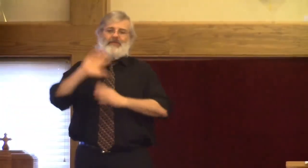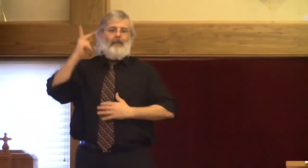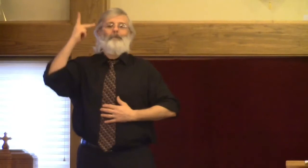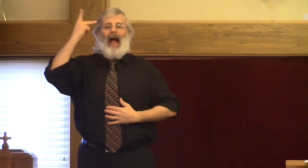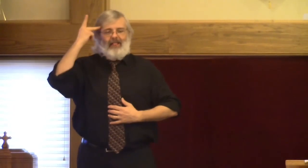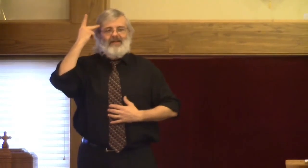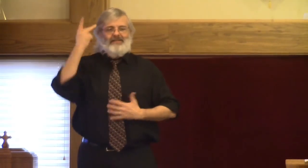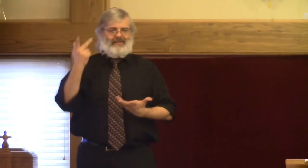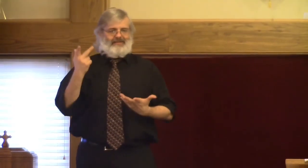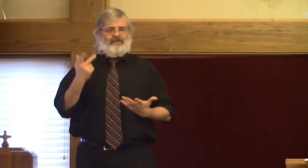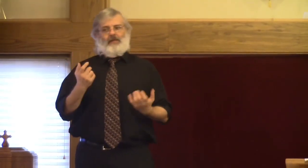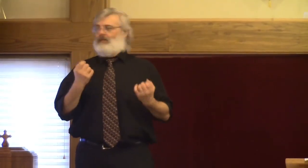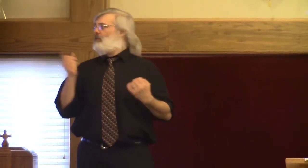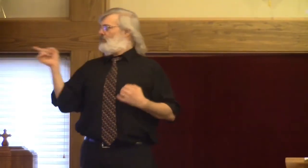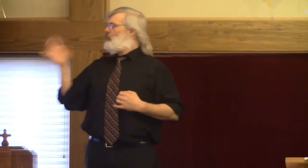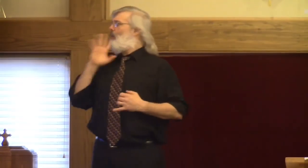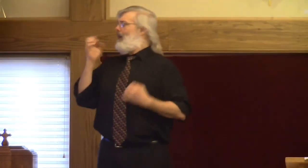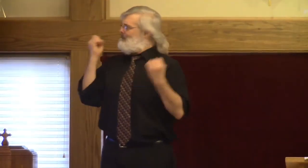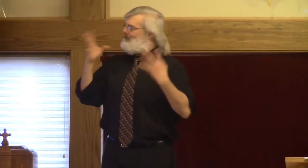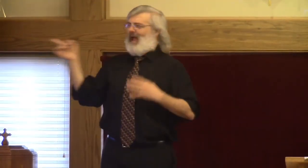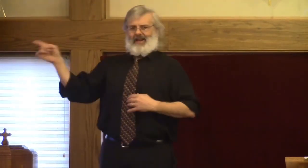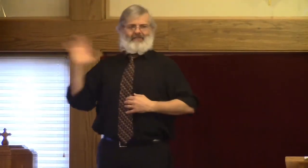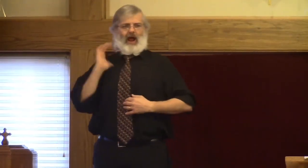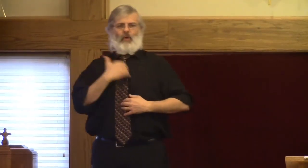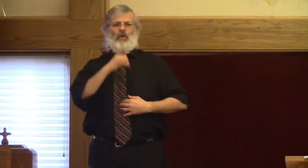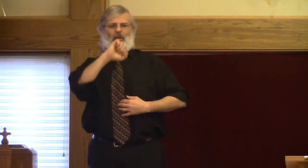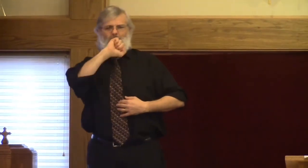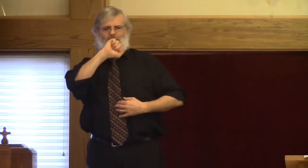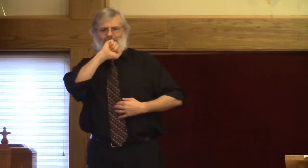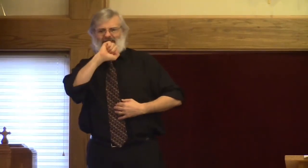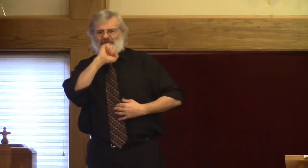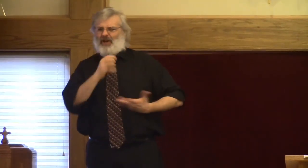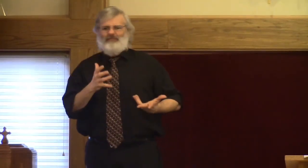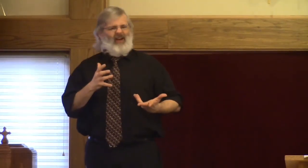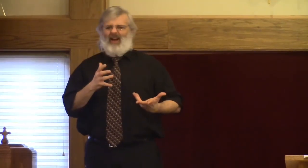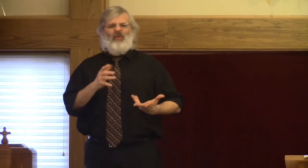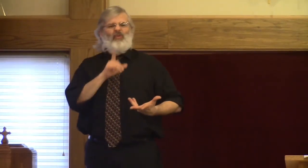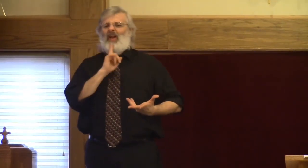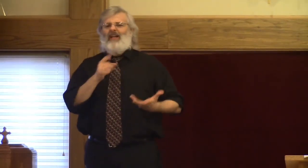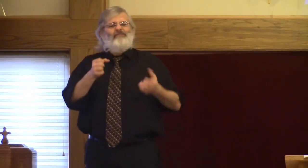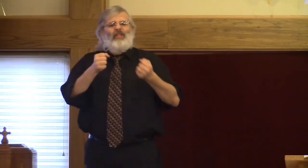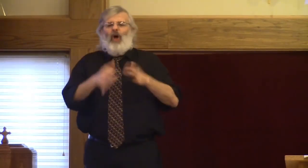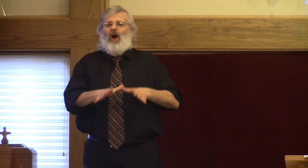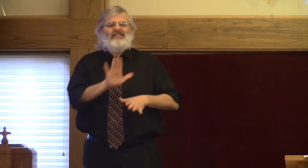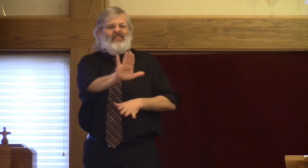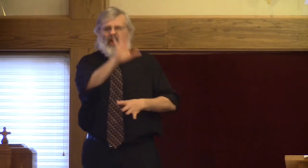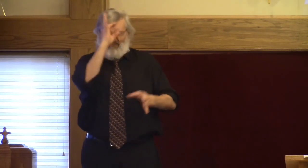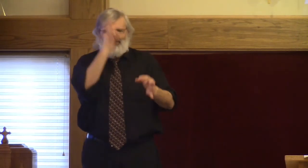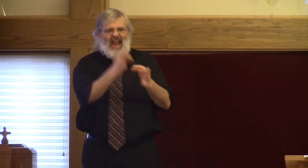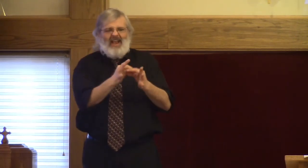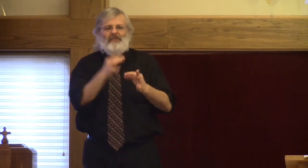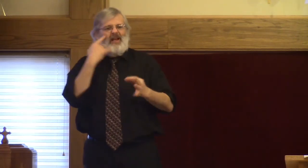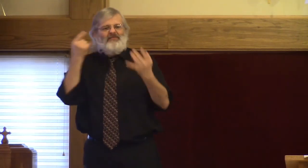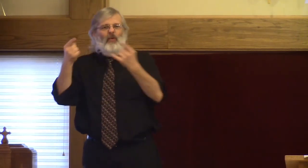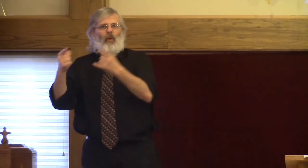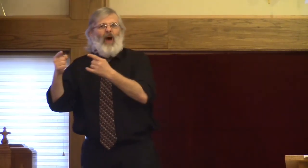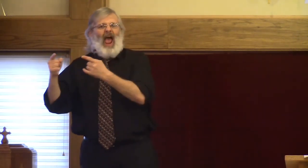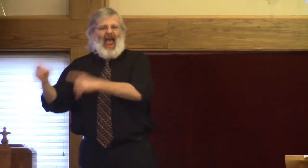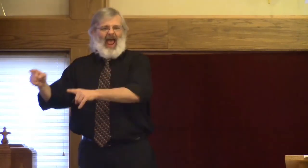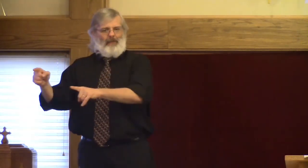our bishops, I am saddened to say, have lost their faith. Clergies are expendable, churches aren't. You are free